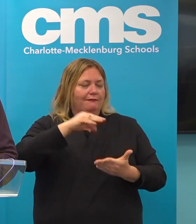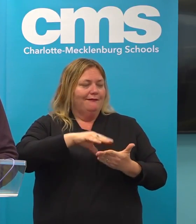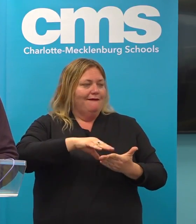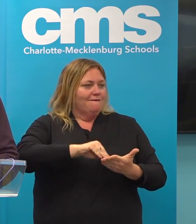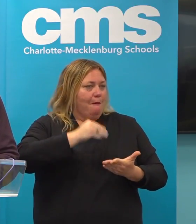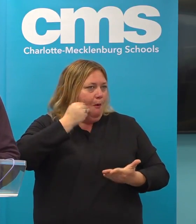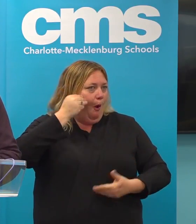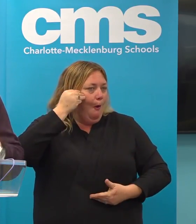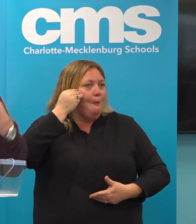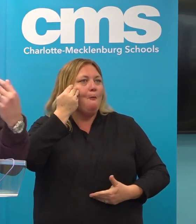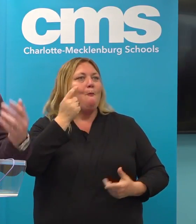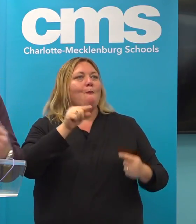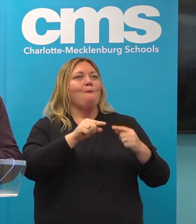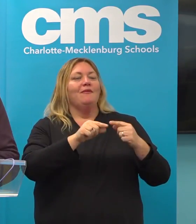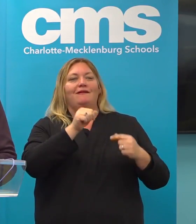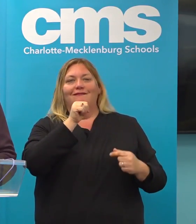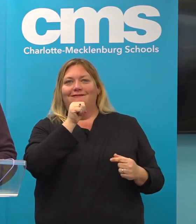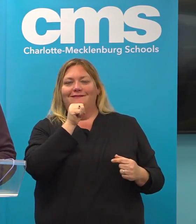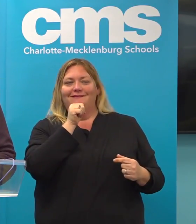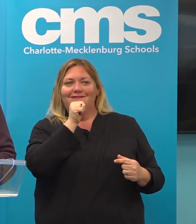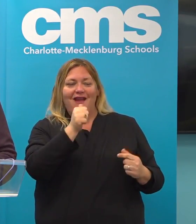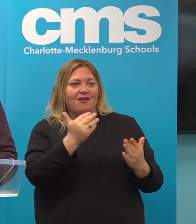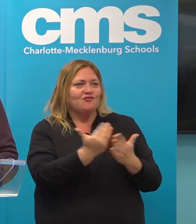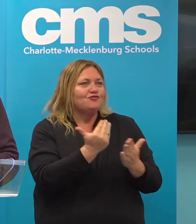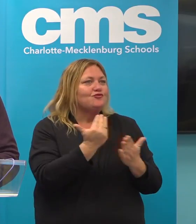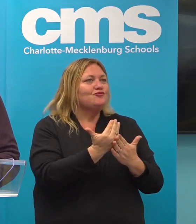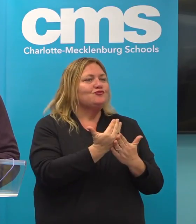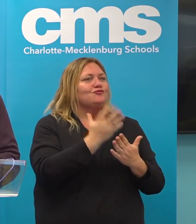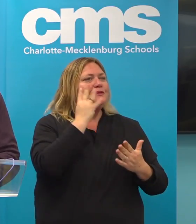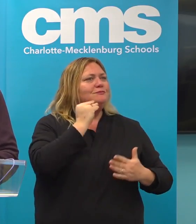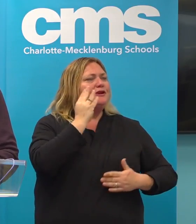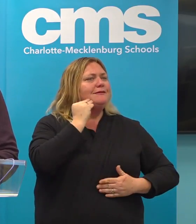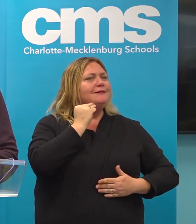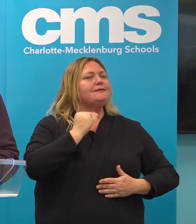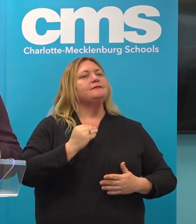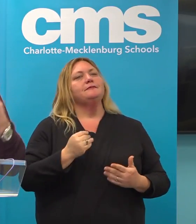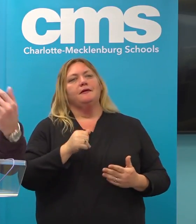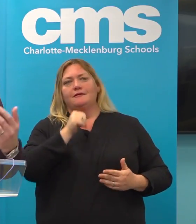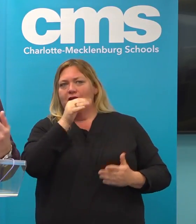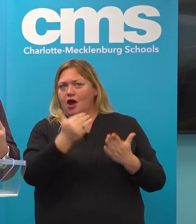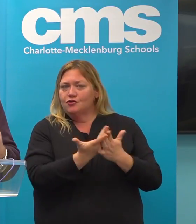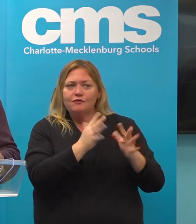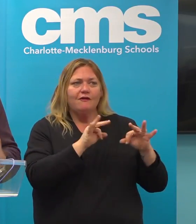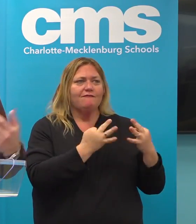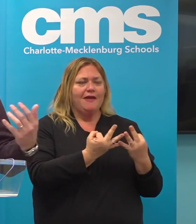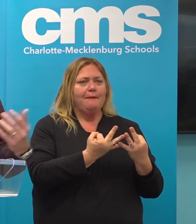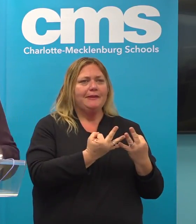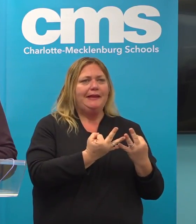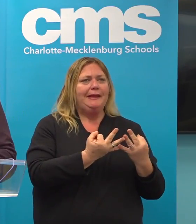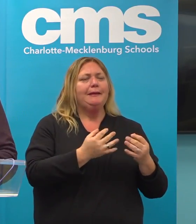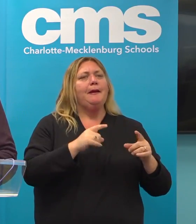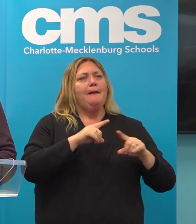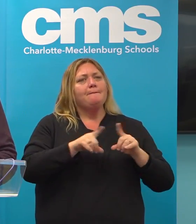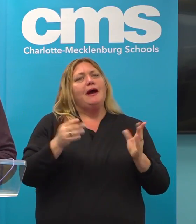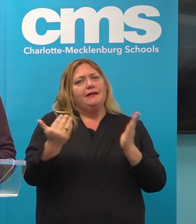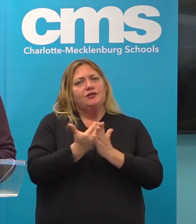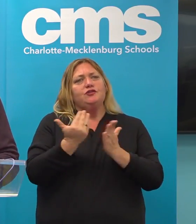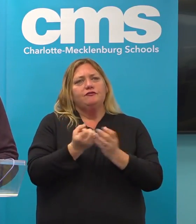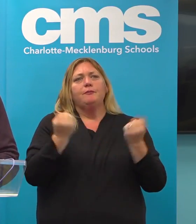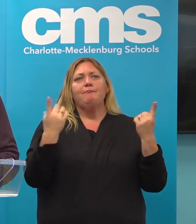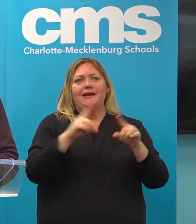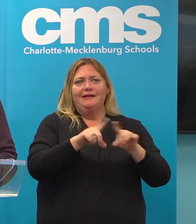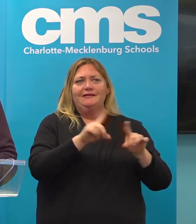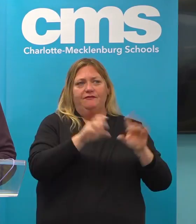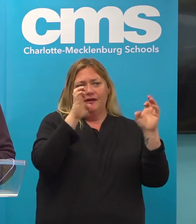be incredibly new, not just for our children. It's going to be incredibly different for our families and how to support them. It's incredibly new for many of